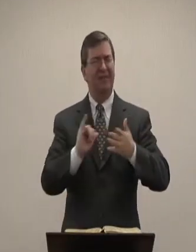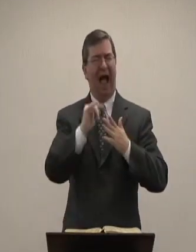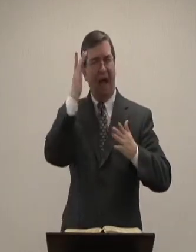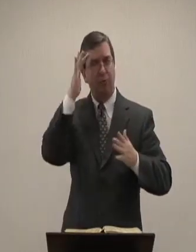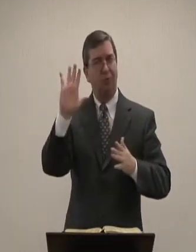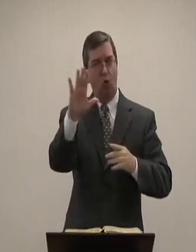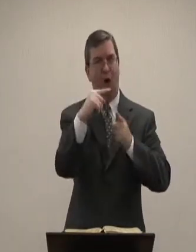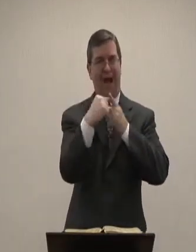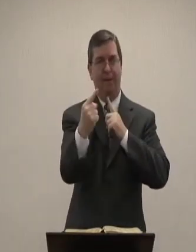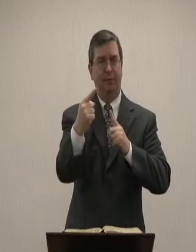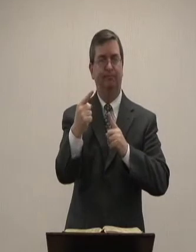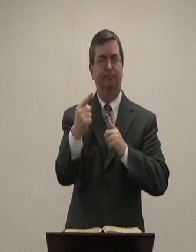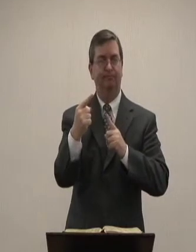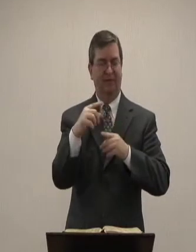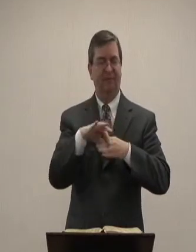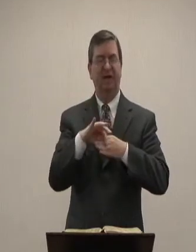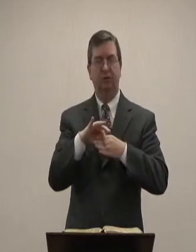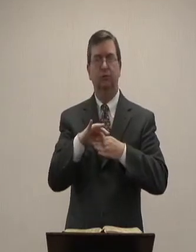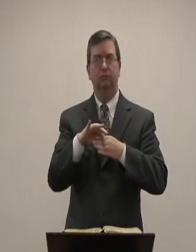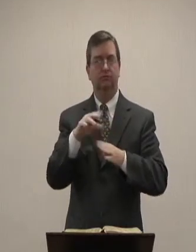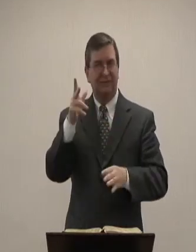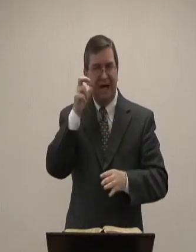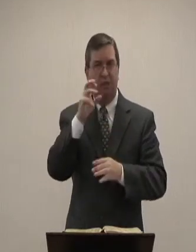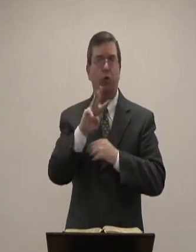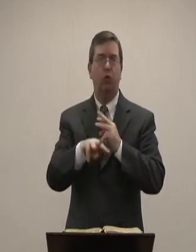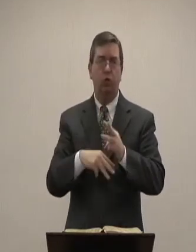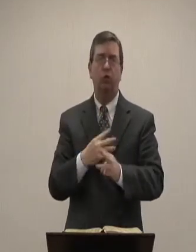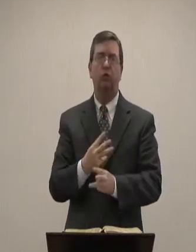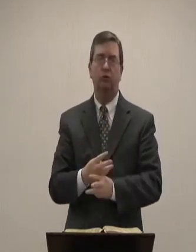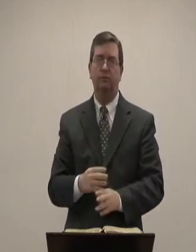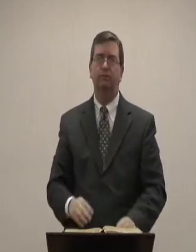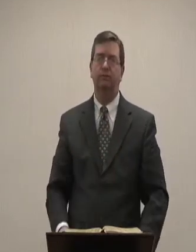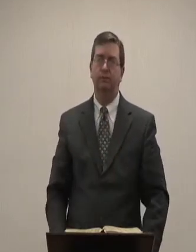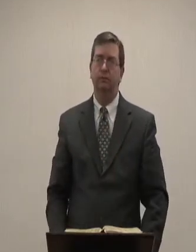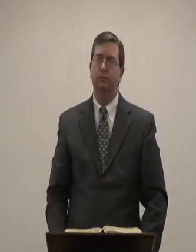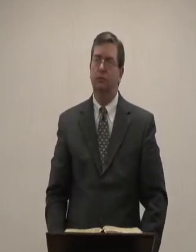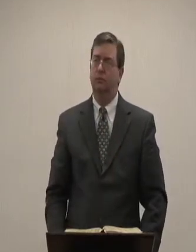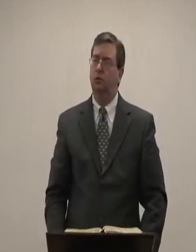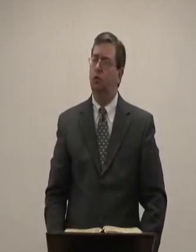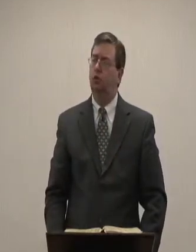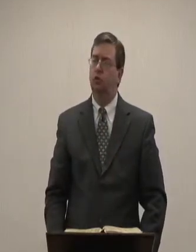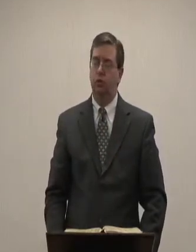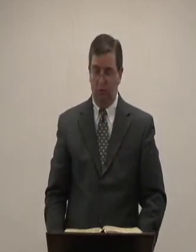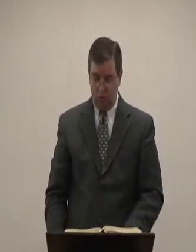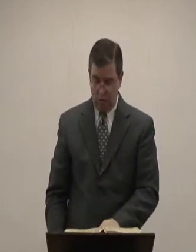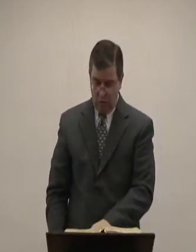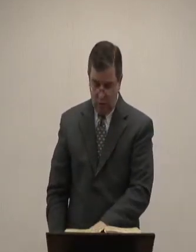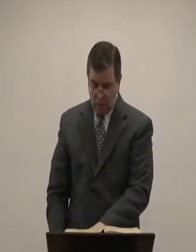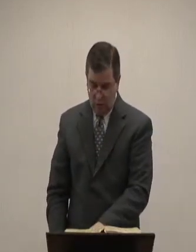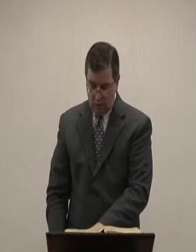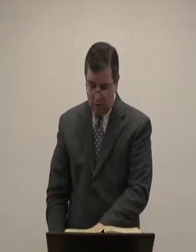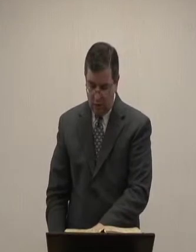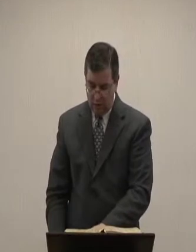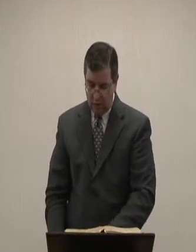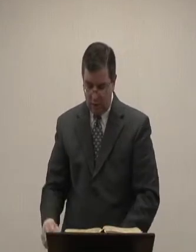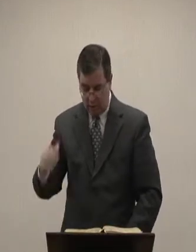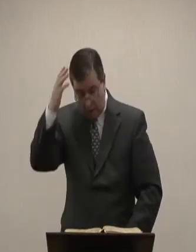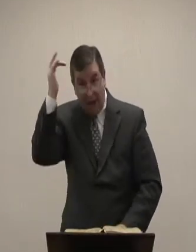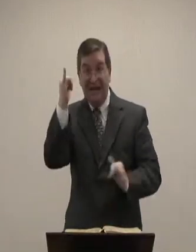How can you do it? Through Jesus Christ. The enemy of the flesh, the devil, and the world, you can conquer.